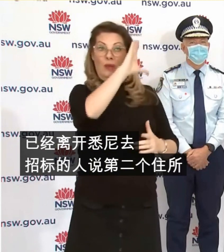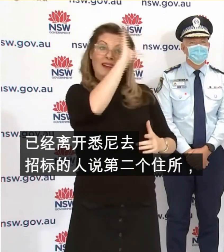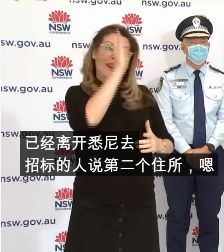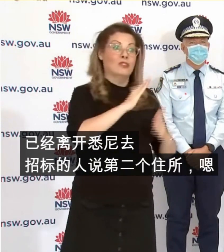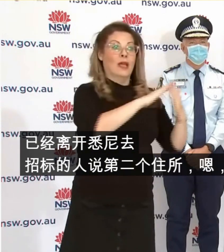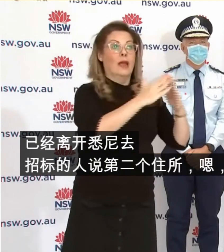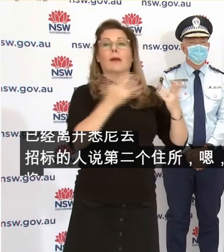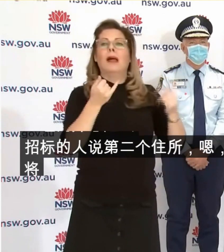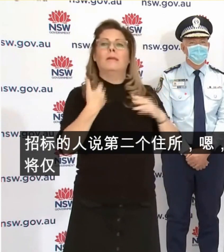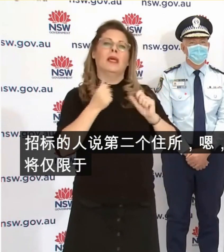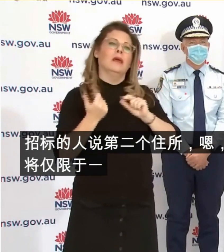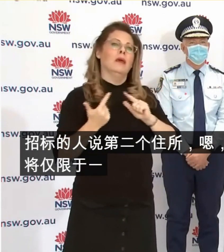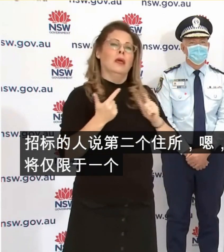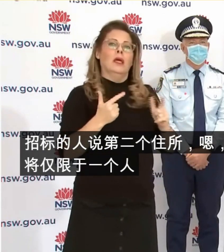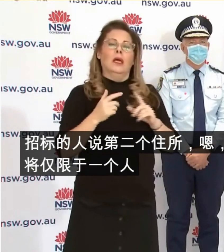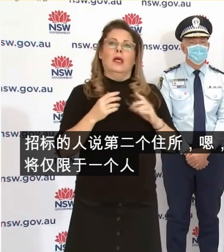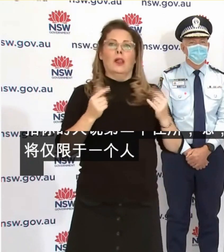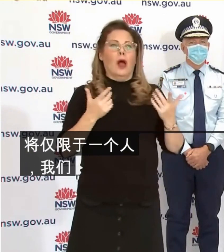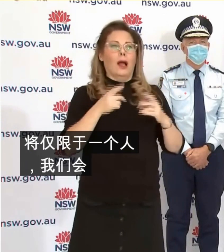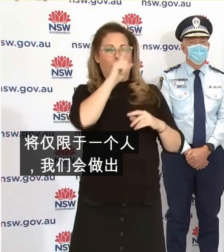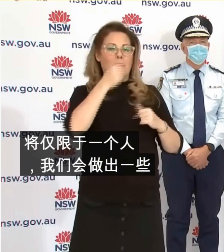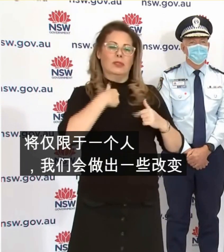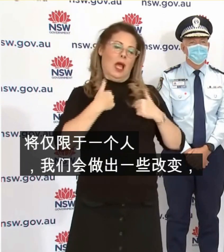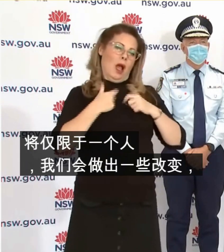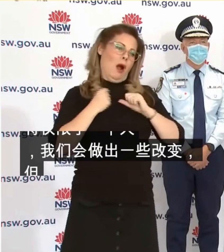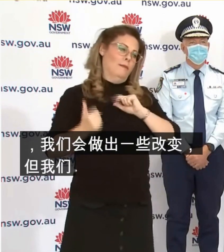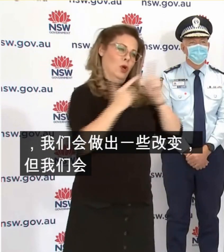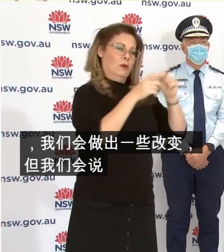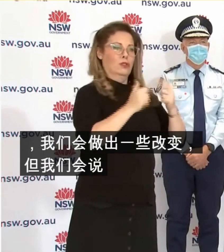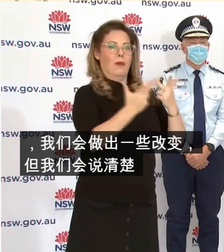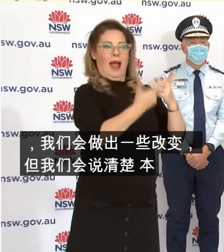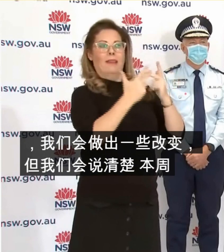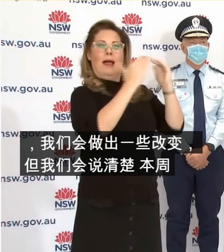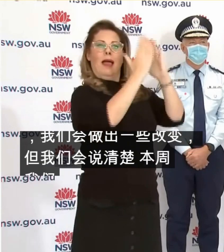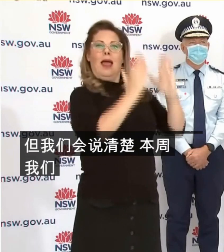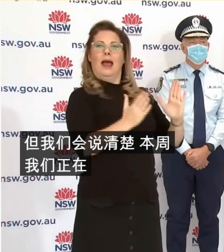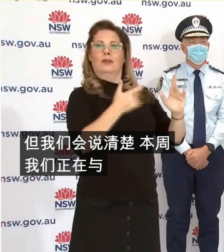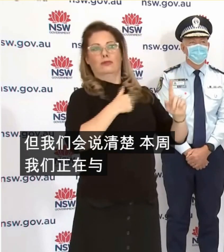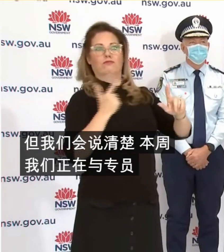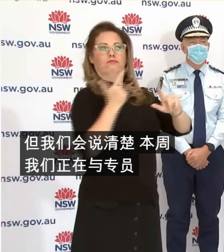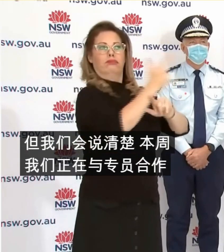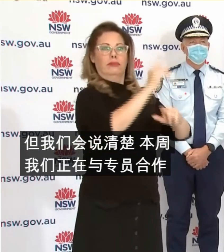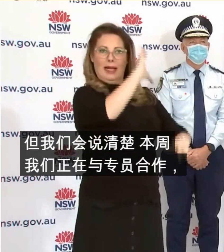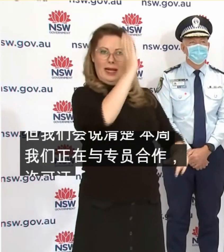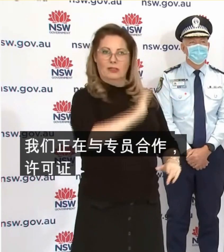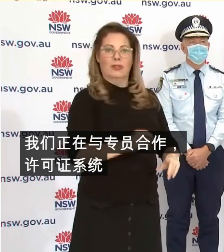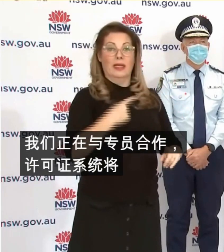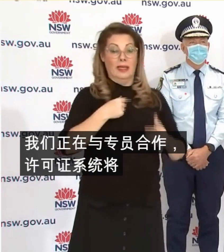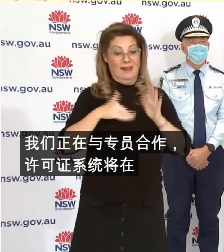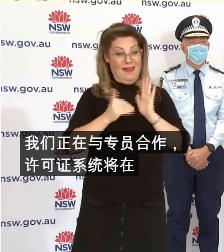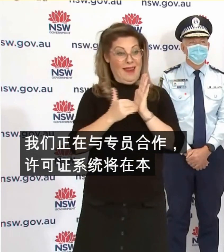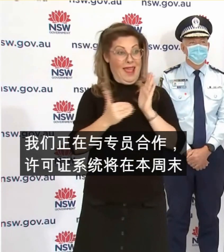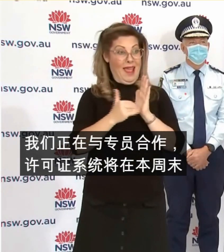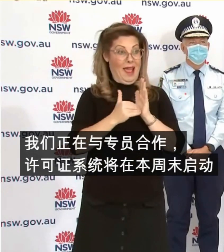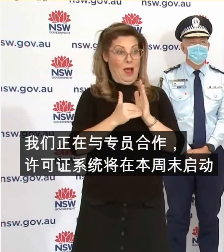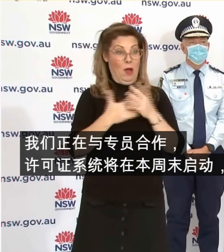say, a second residence. We'll be limiting that to one person only. There are a number of changes that we'll make, but we'll make that clear this week. We're working with the Commissioner. The